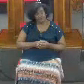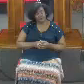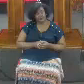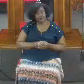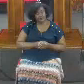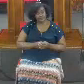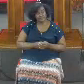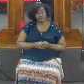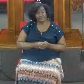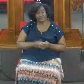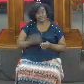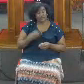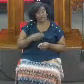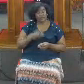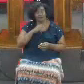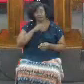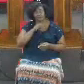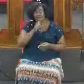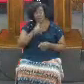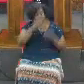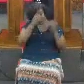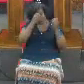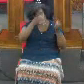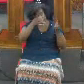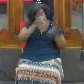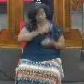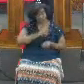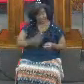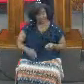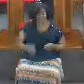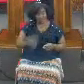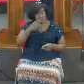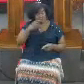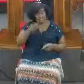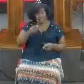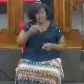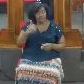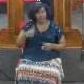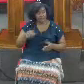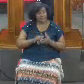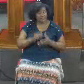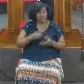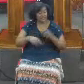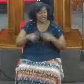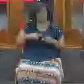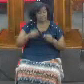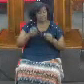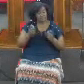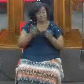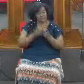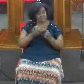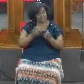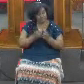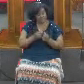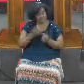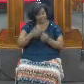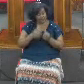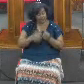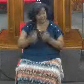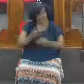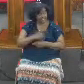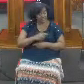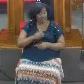Disobedience. We have been disobedient to Christ in telling those that we come into contact with that we've